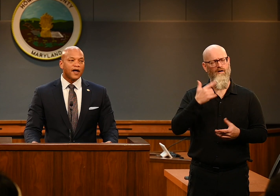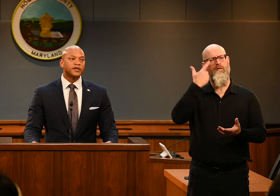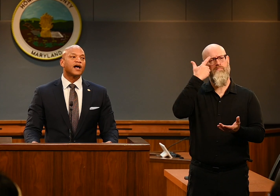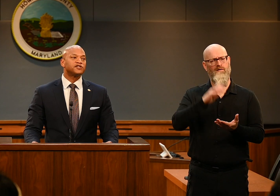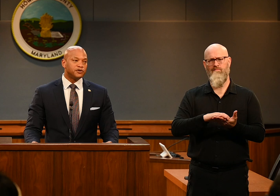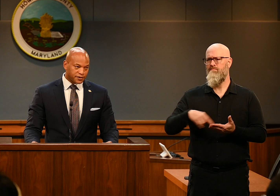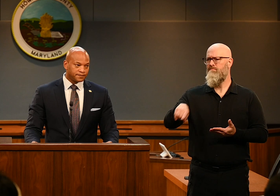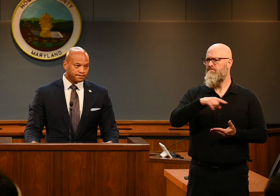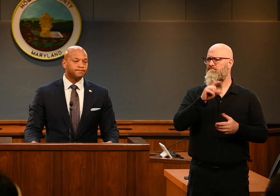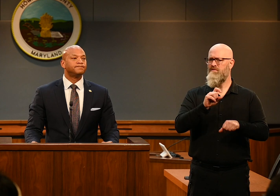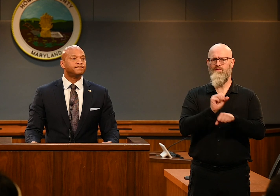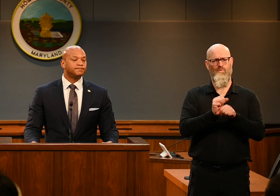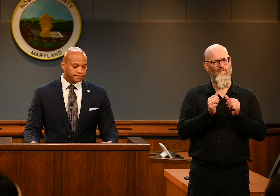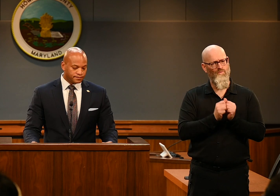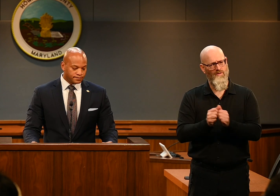Also means following the Constitution.